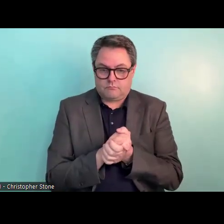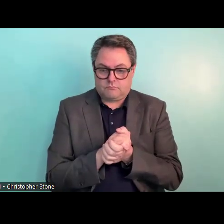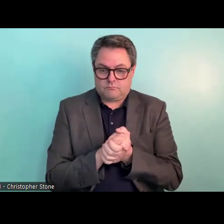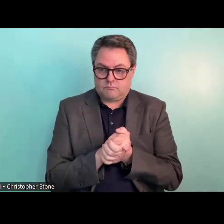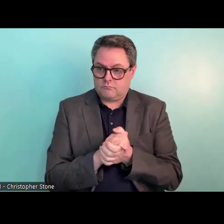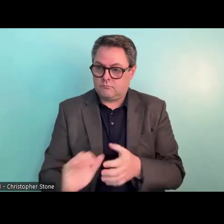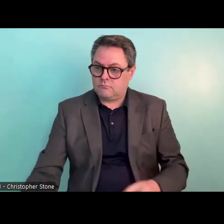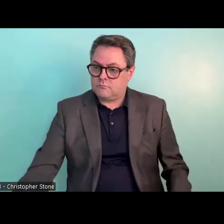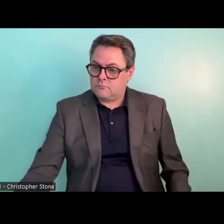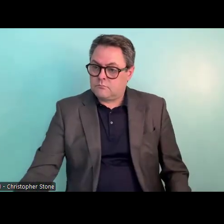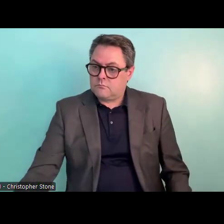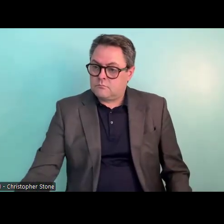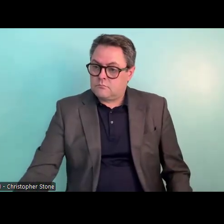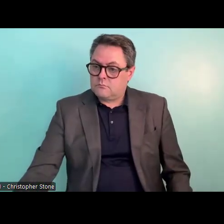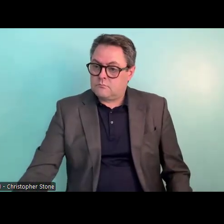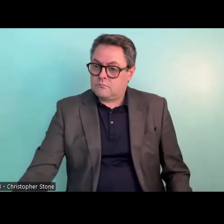Okay.